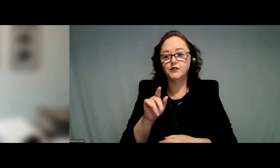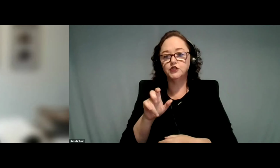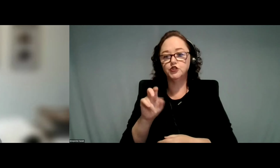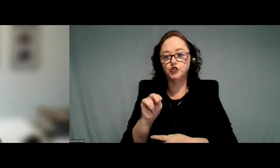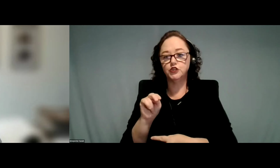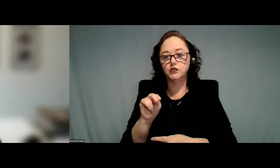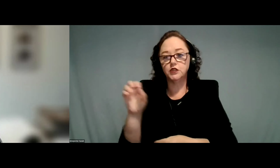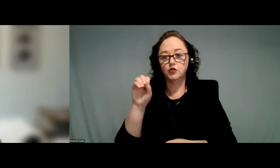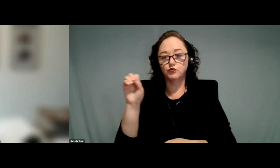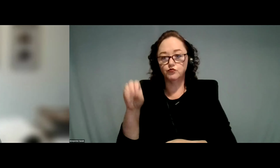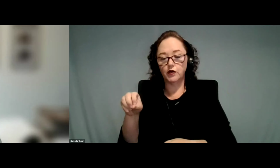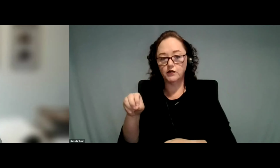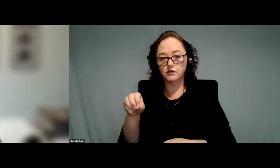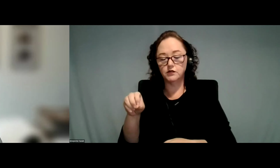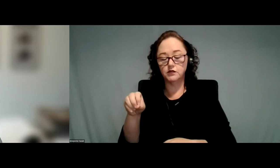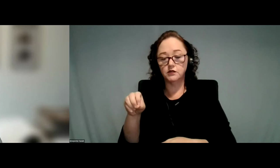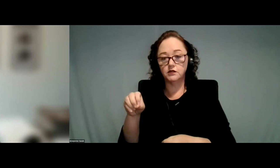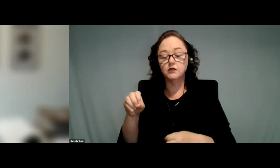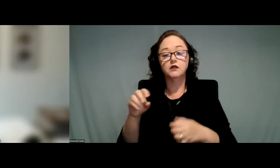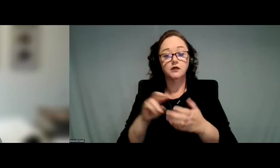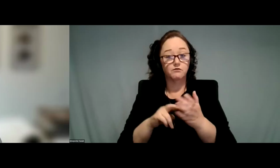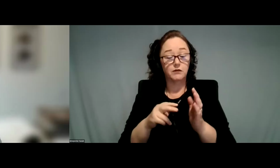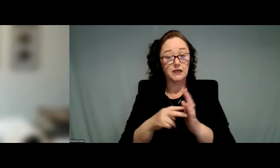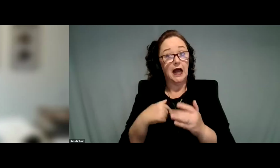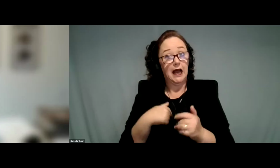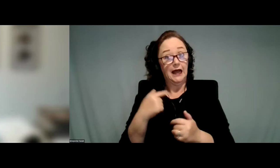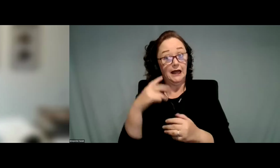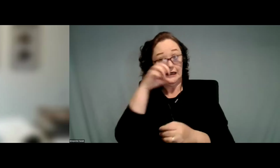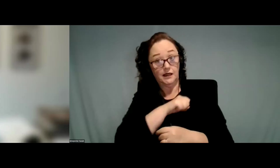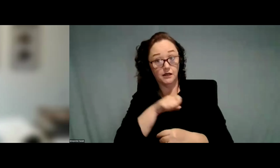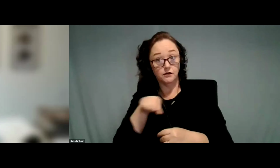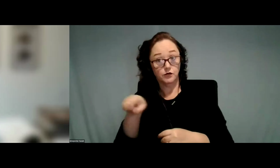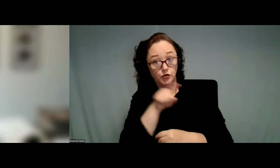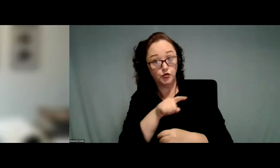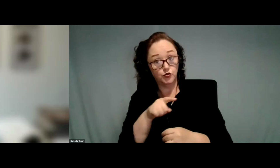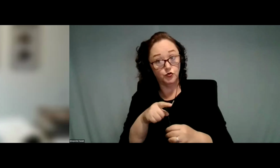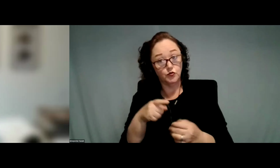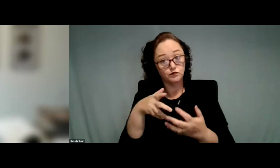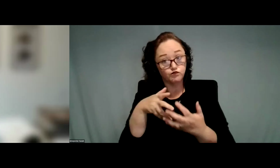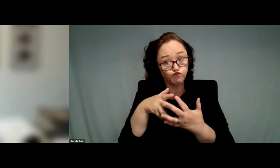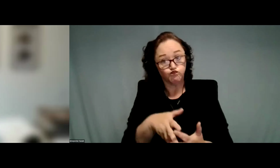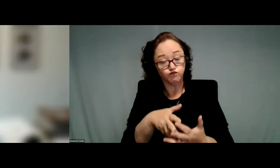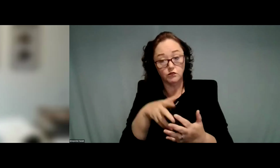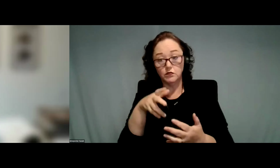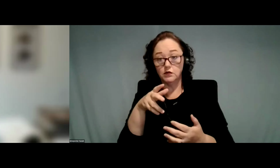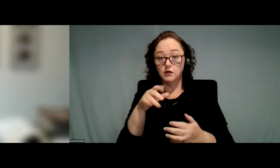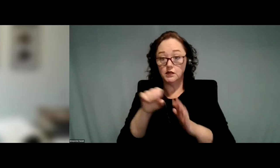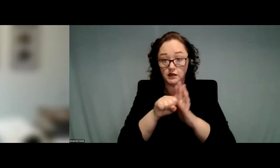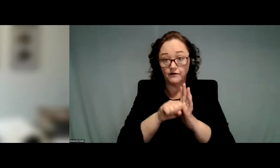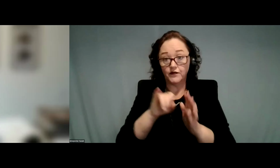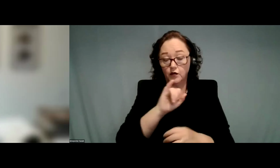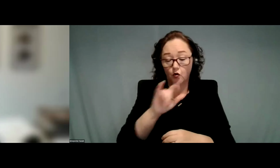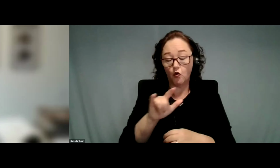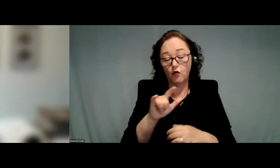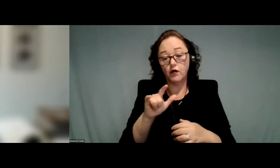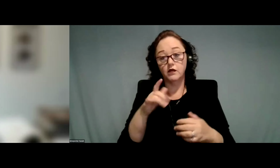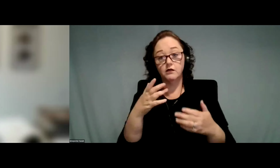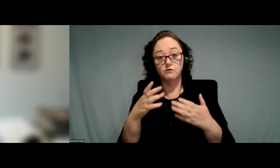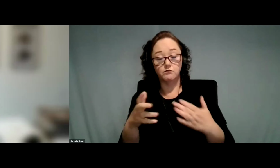presuming that you are based in Illinois and you're making sales from either an Illinois storefront, an Illinois warehouse,